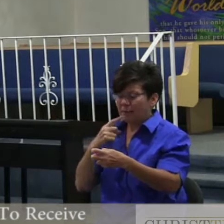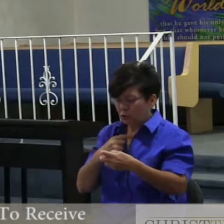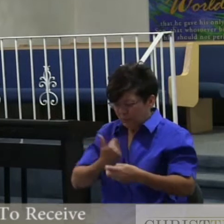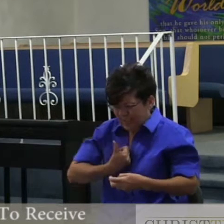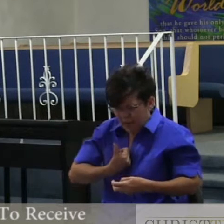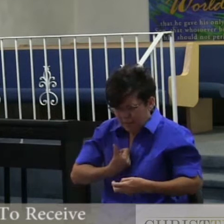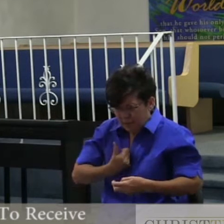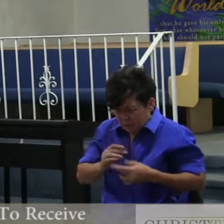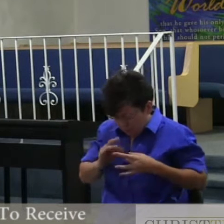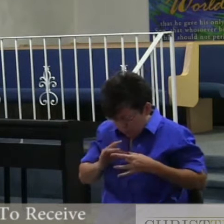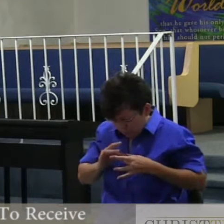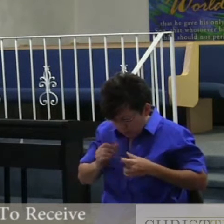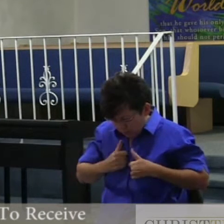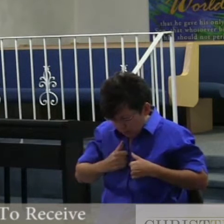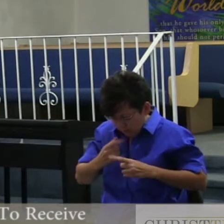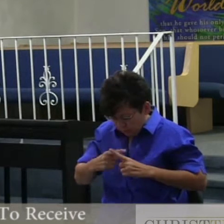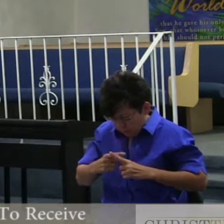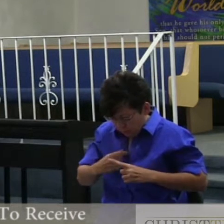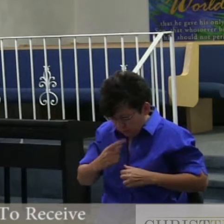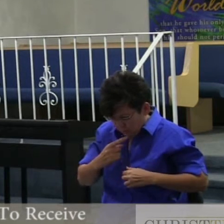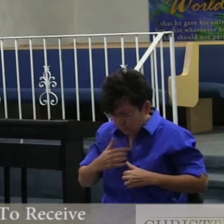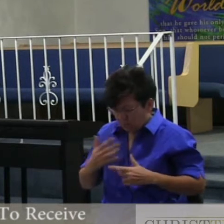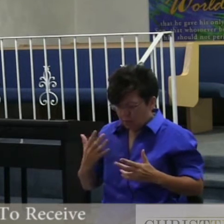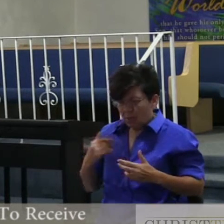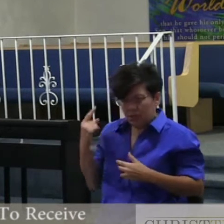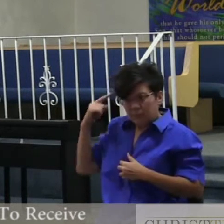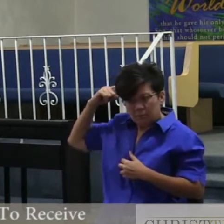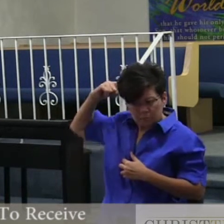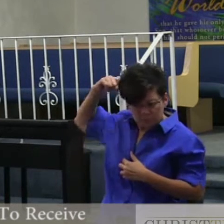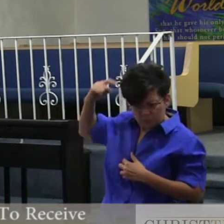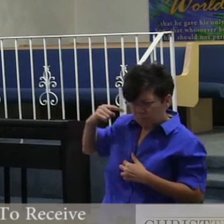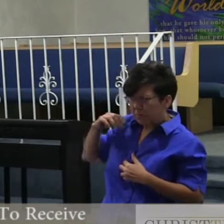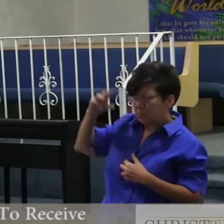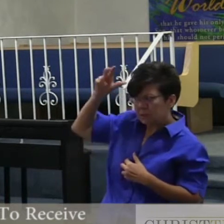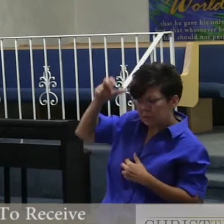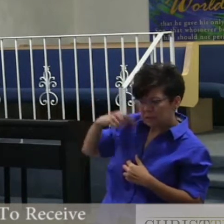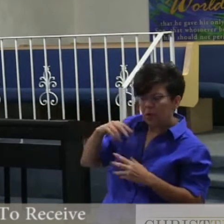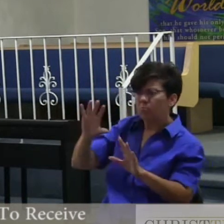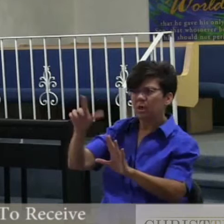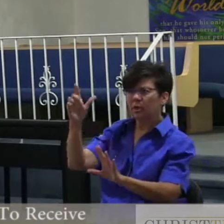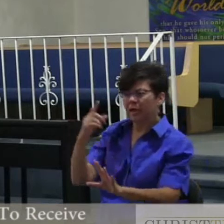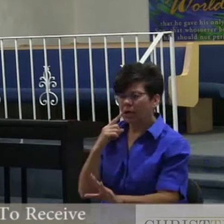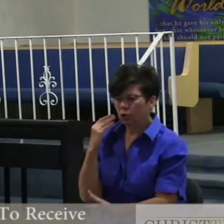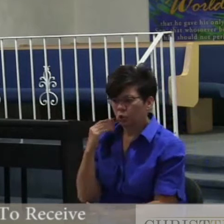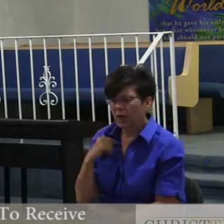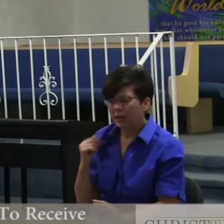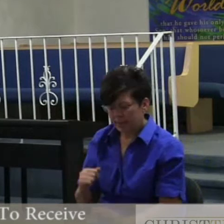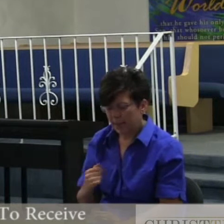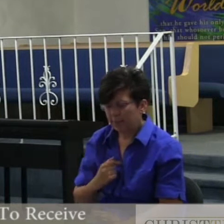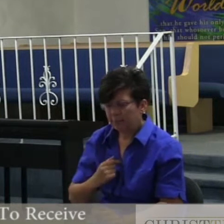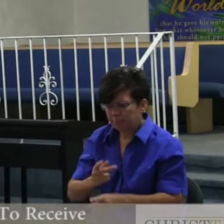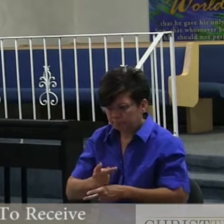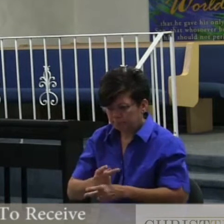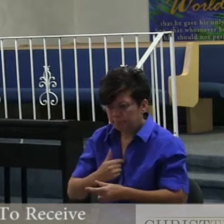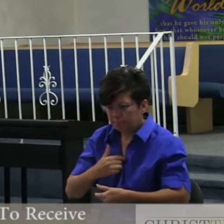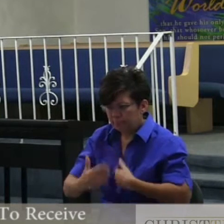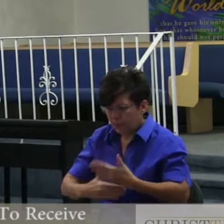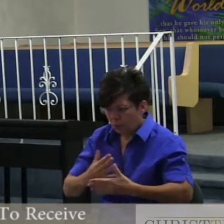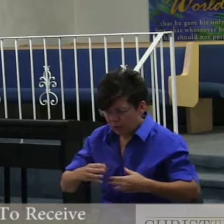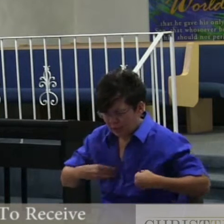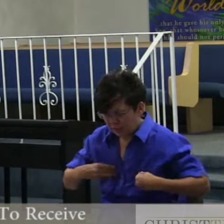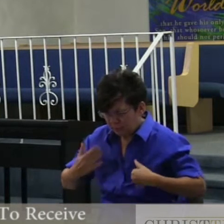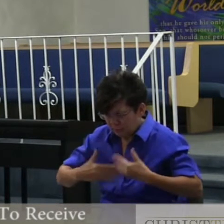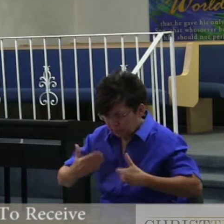myself. Devil, you ain't nothing but a liar. God knew I could handle it. I'm just going to accept it and fight